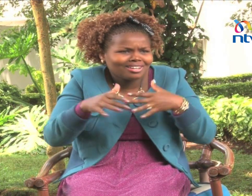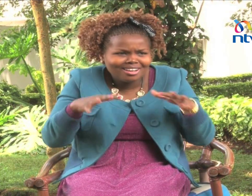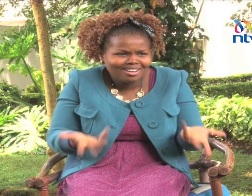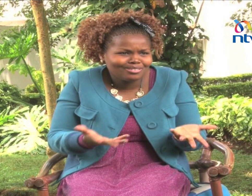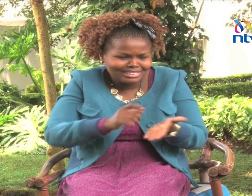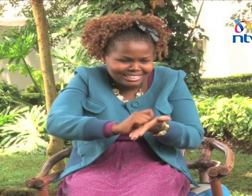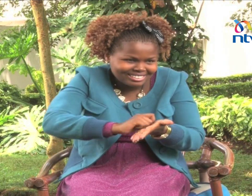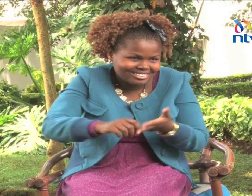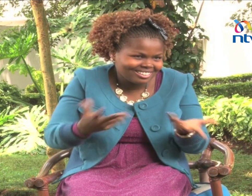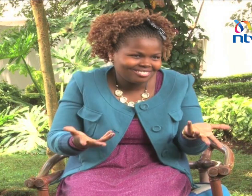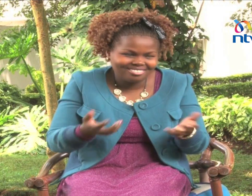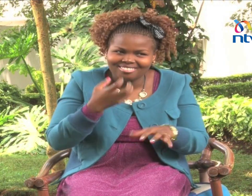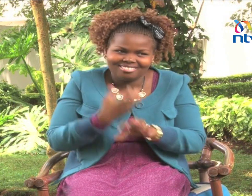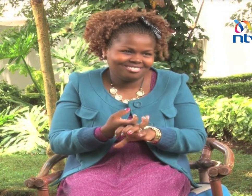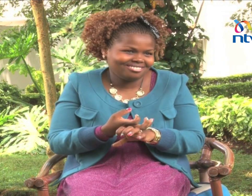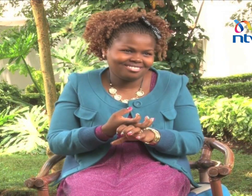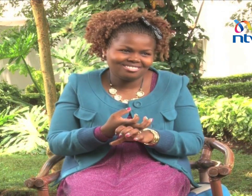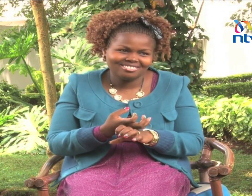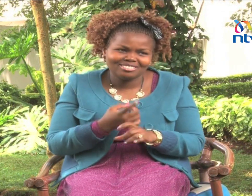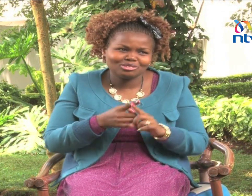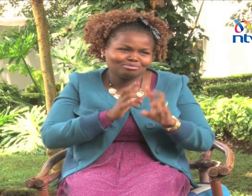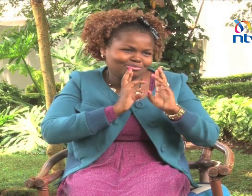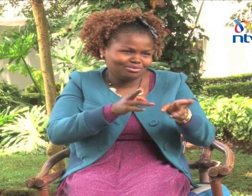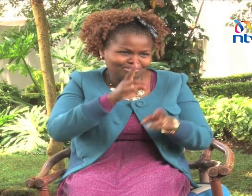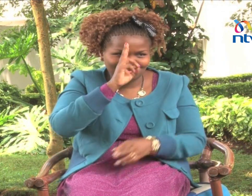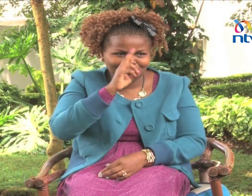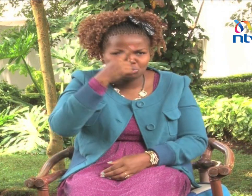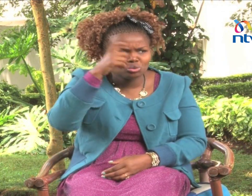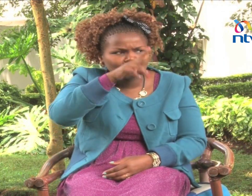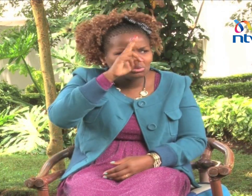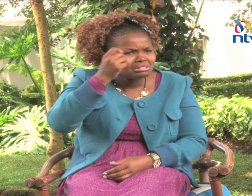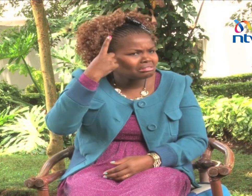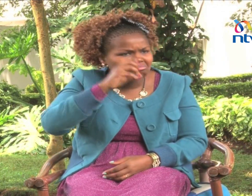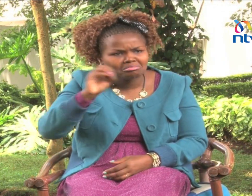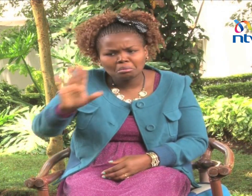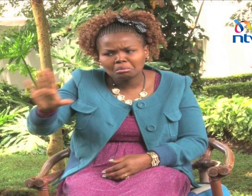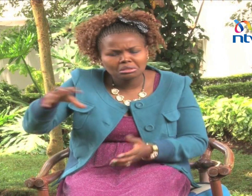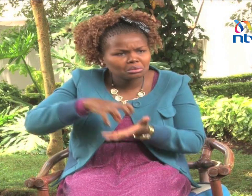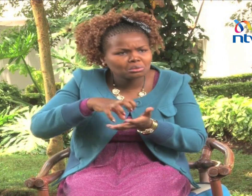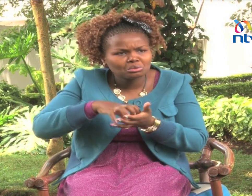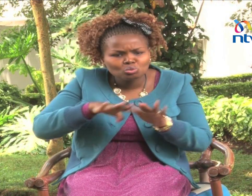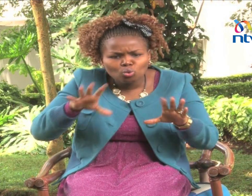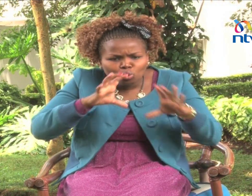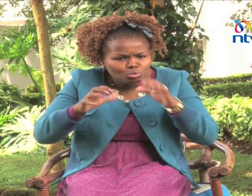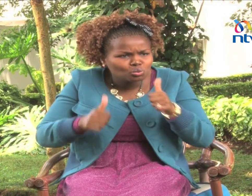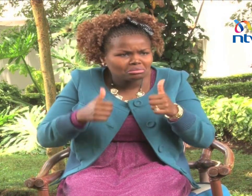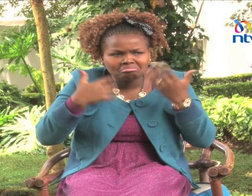or how to write, so reporting is sometimes impossible. And sometimes when deaf victims report it to the police don't